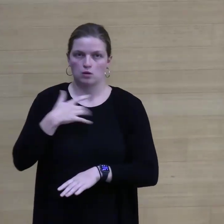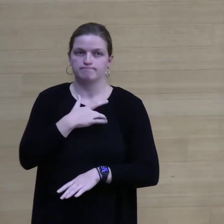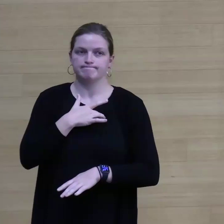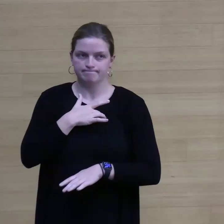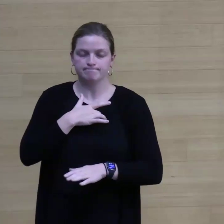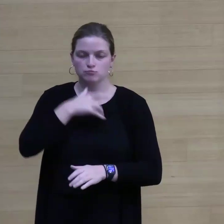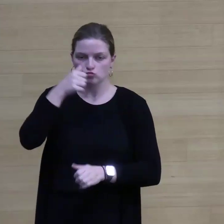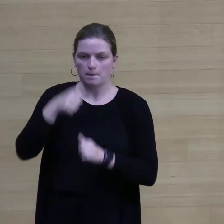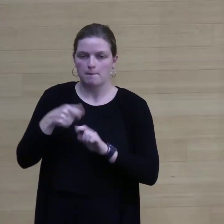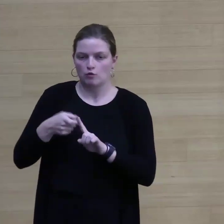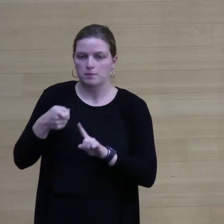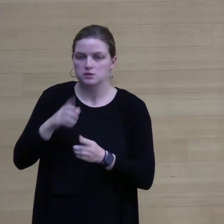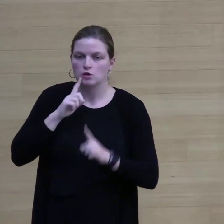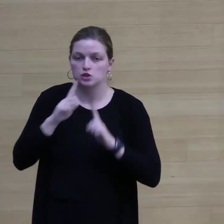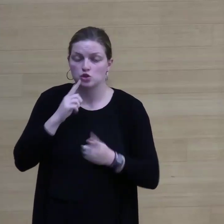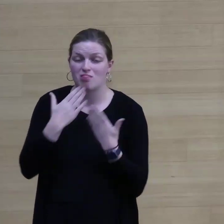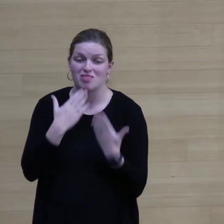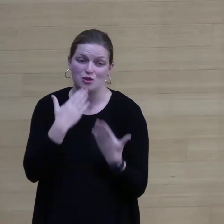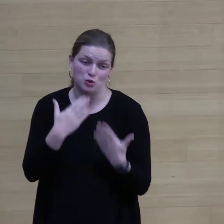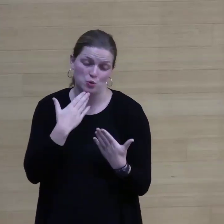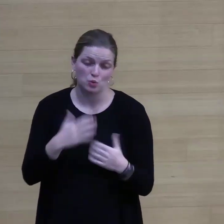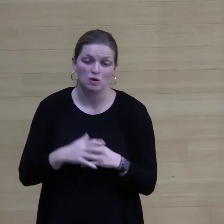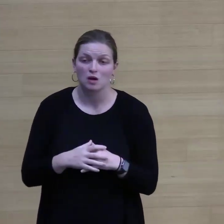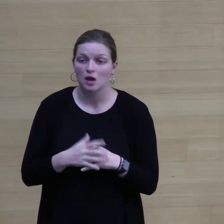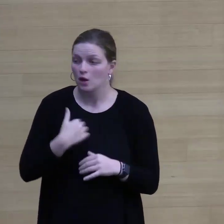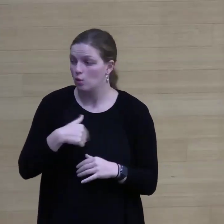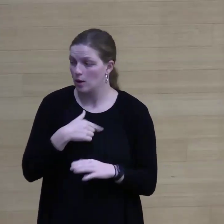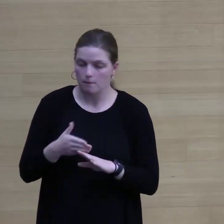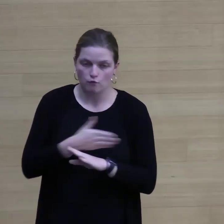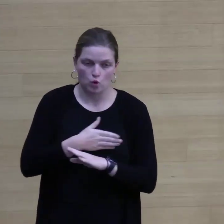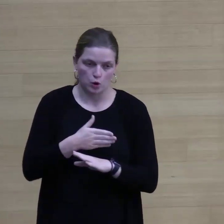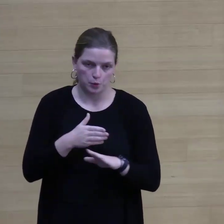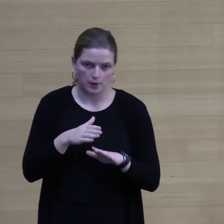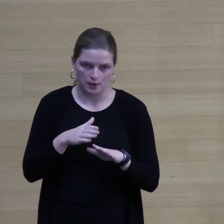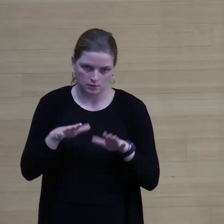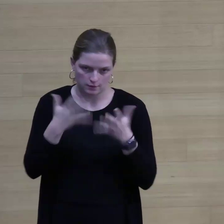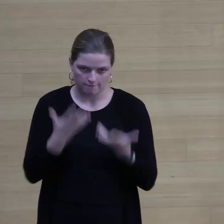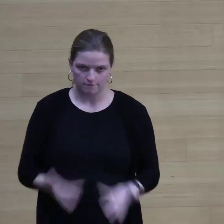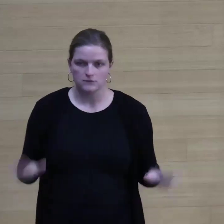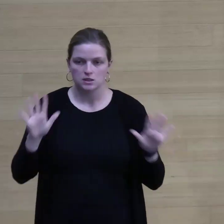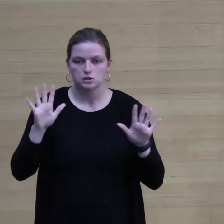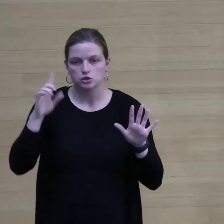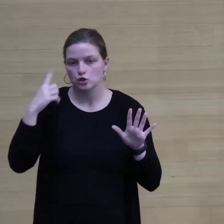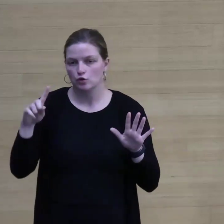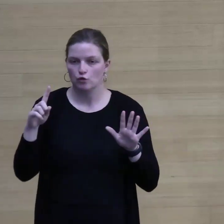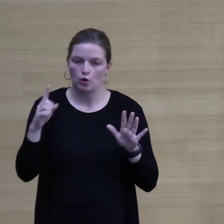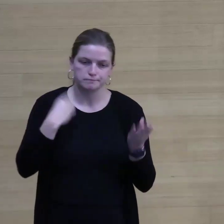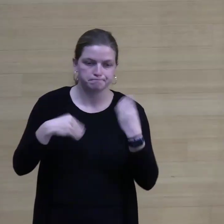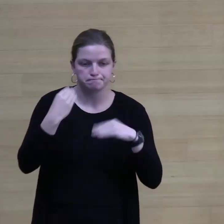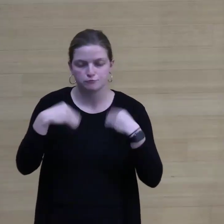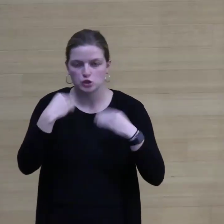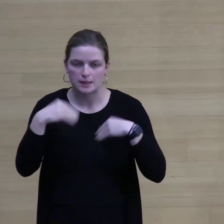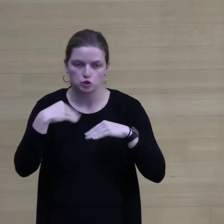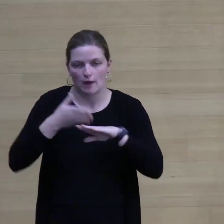from this conversation. So thank you. Thank you. We have, before we break for, we